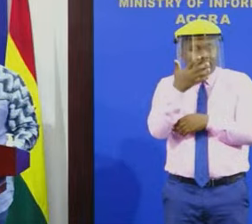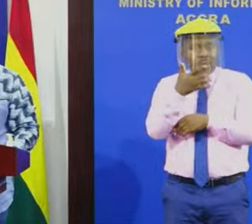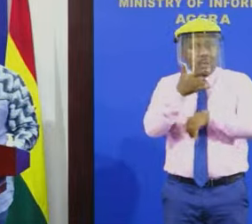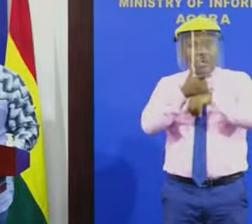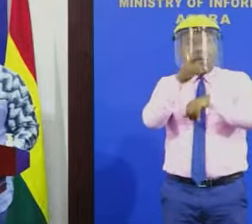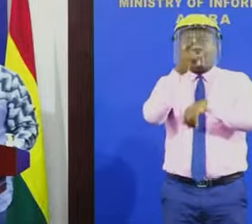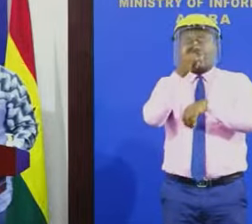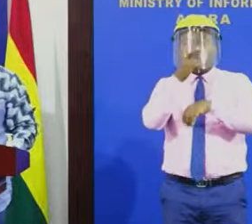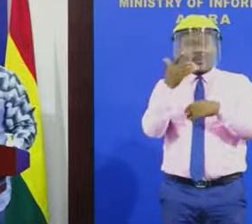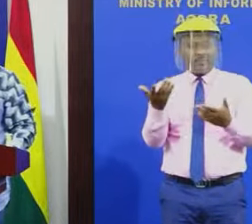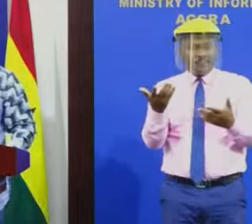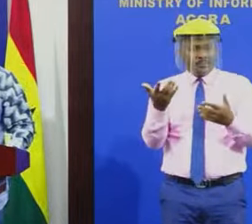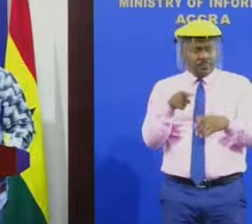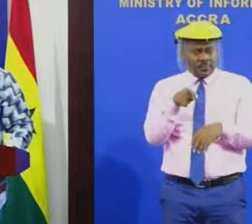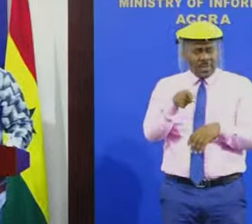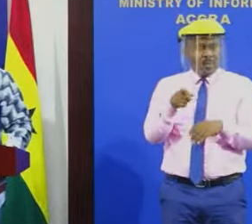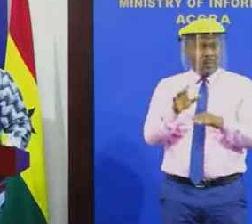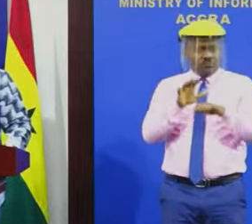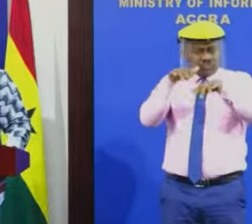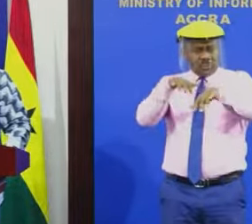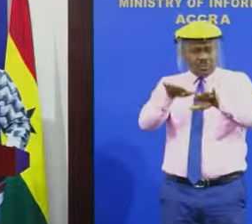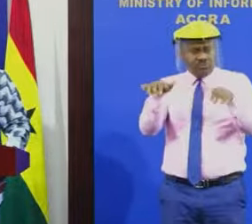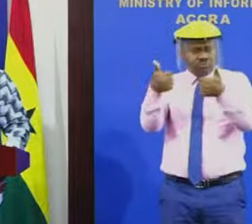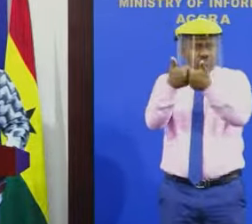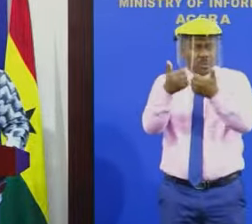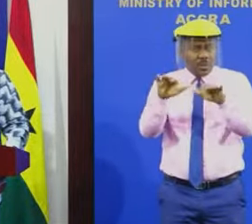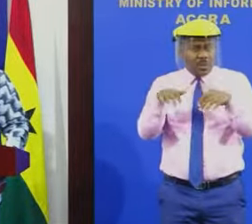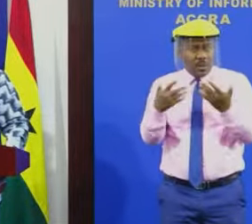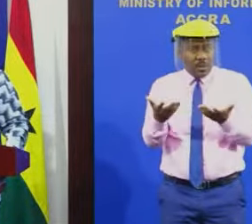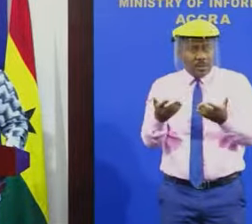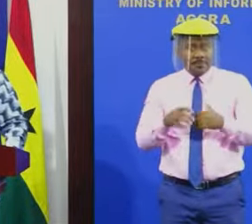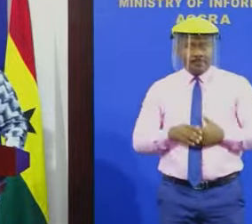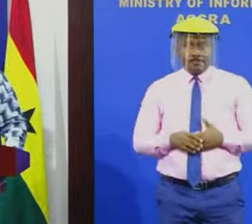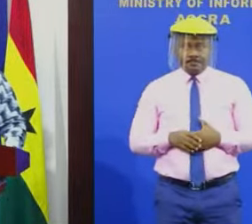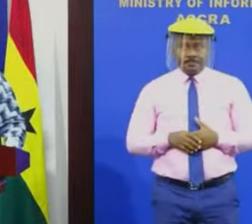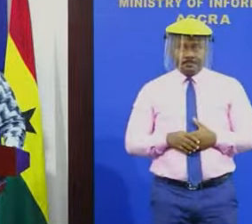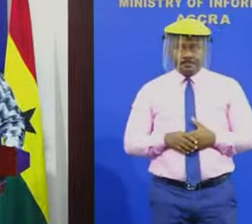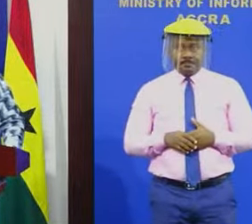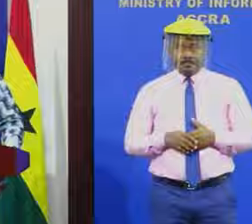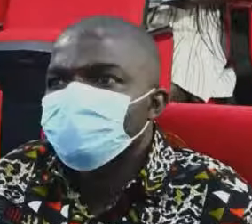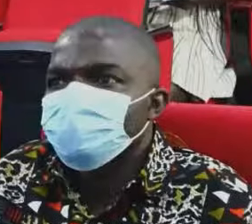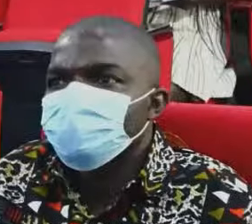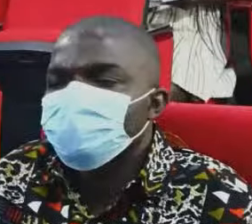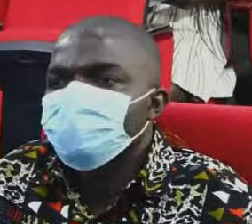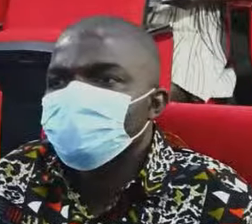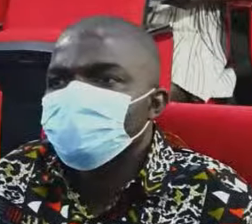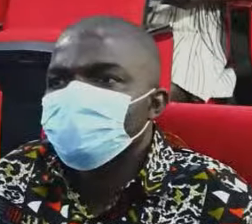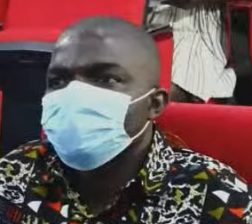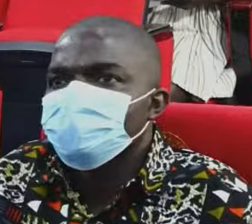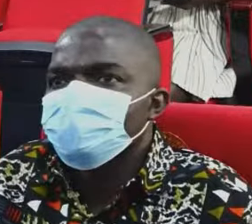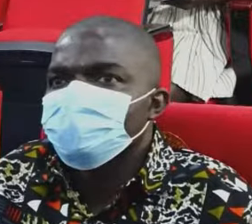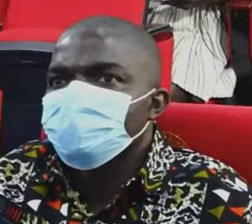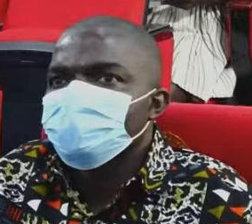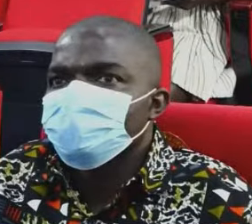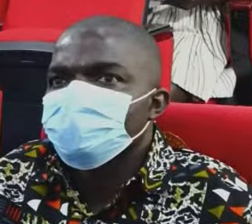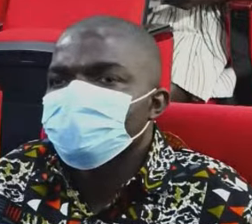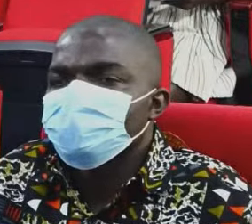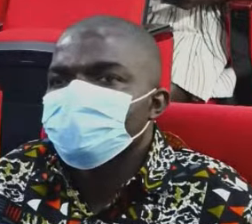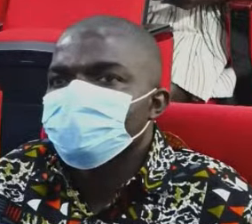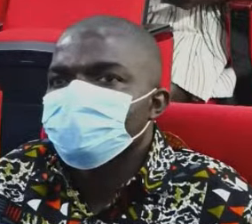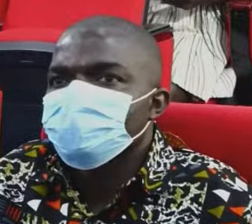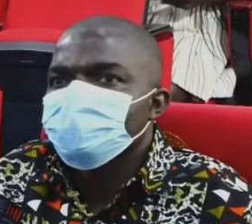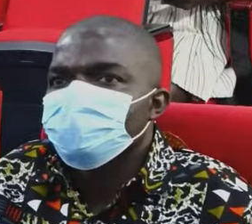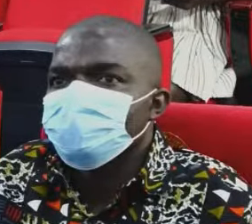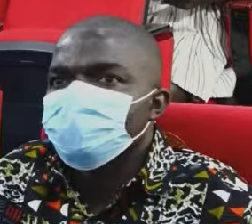Volta Lake include the absence of defined safe navigational channels. The authority has